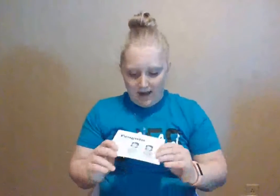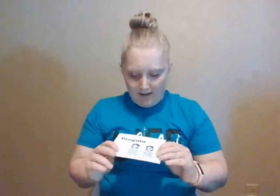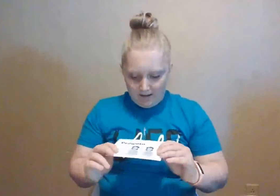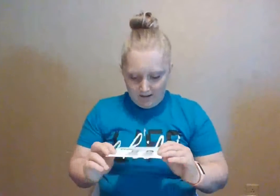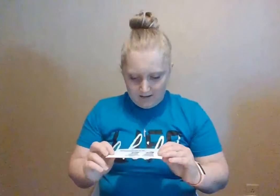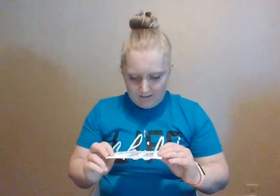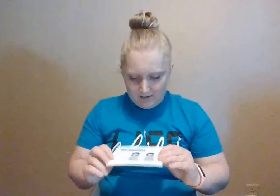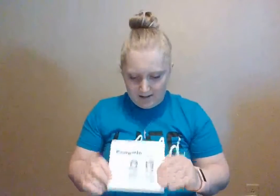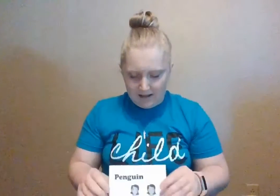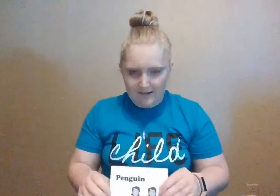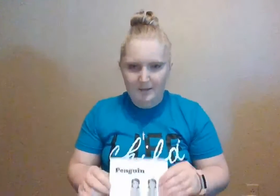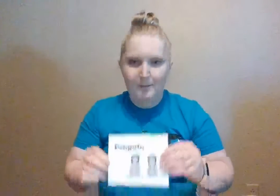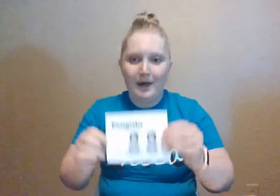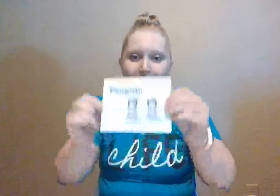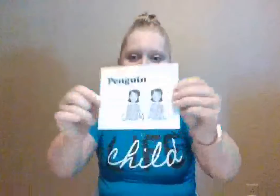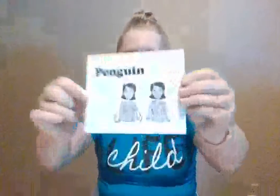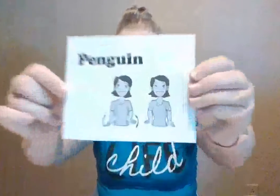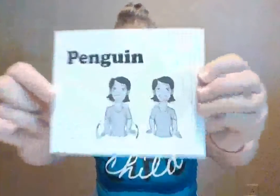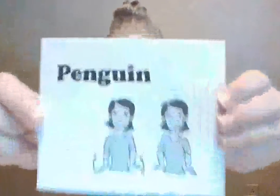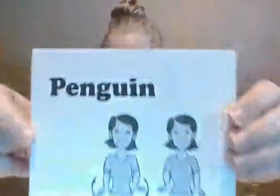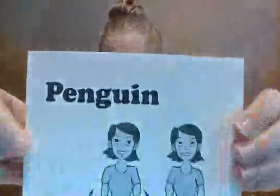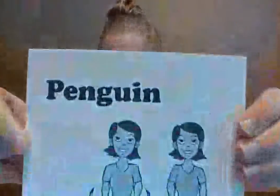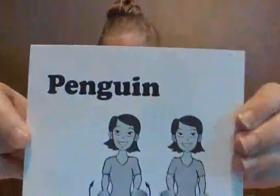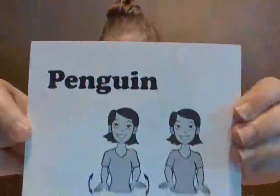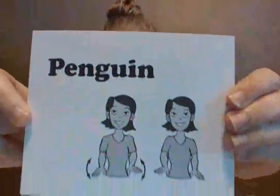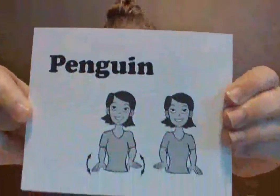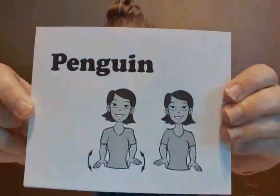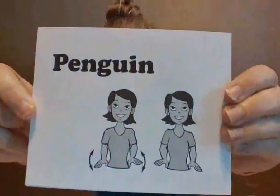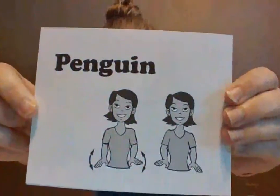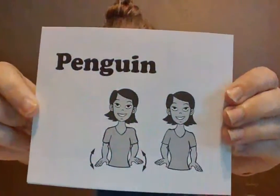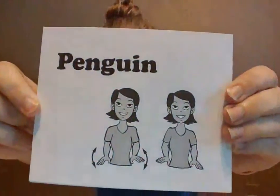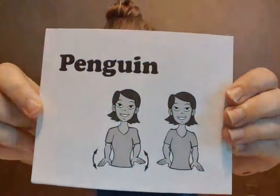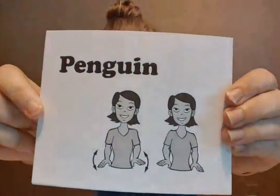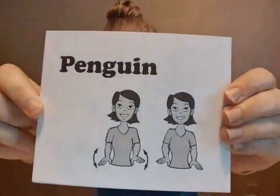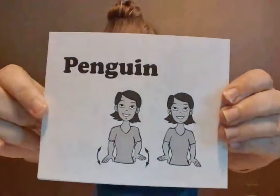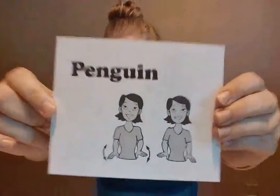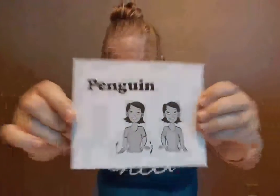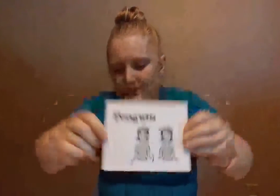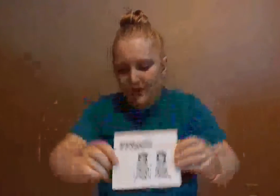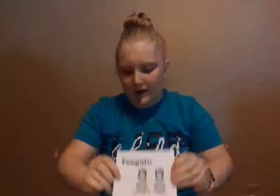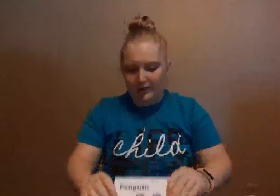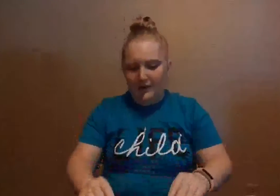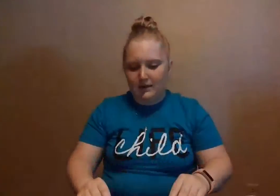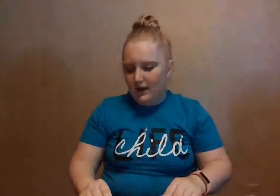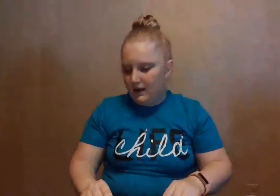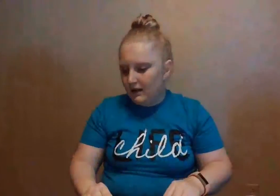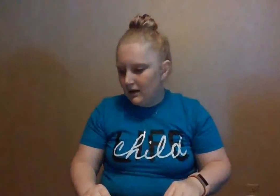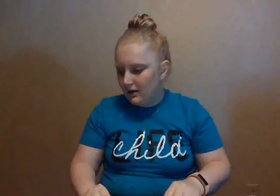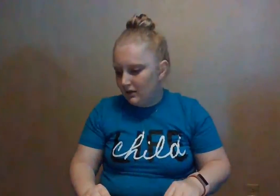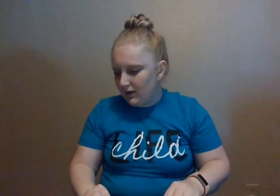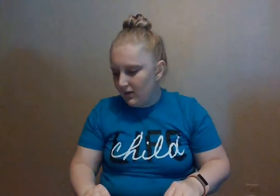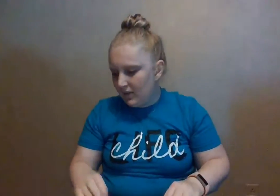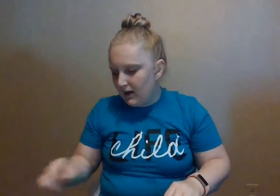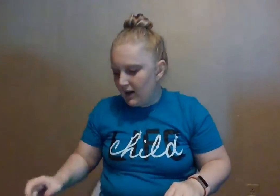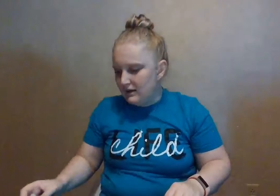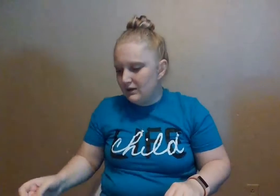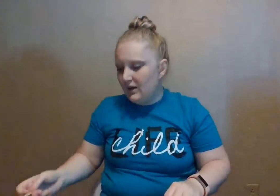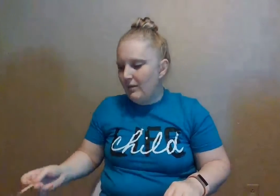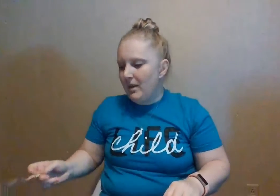Okay, our next one is penguin. Penguin is a very fun sign. I do have a